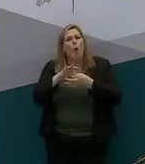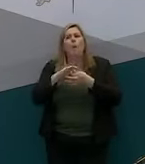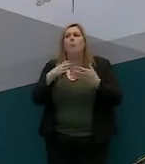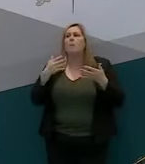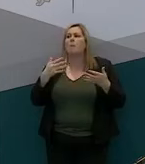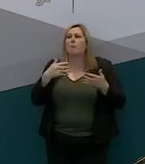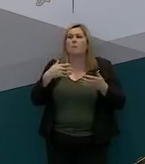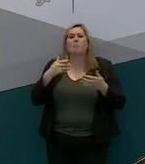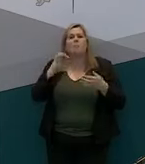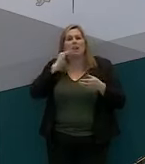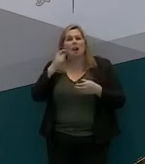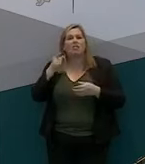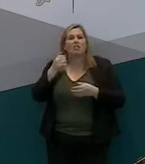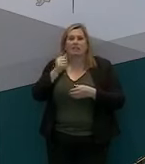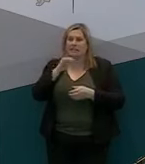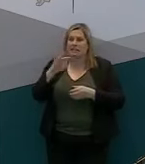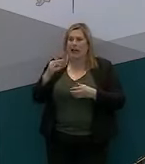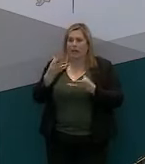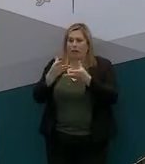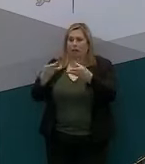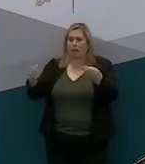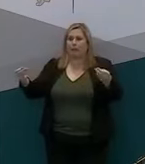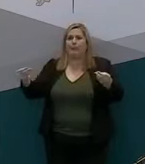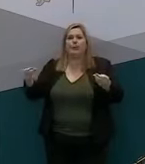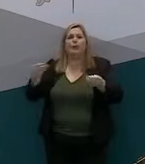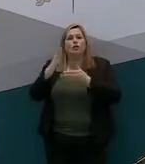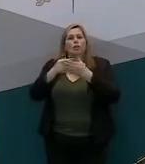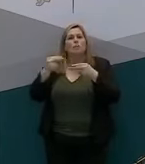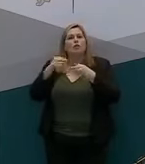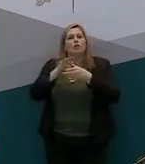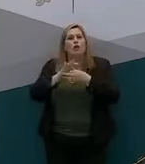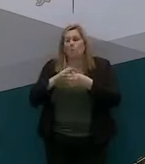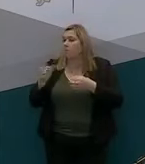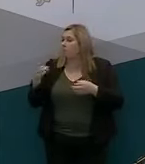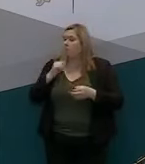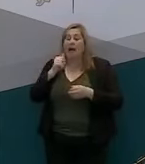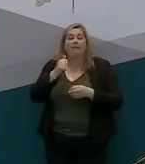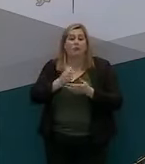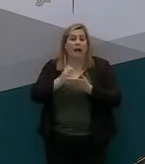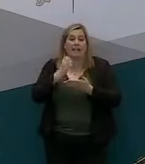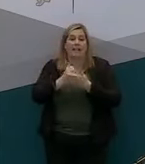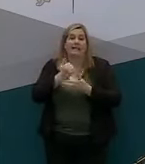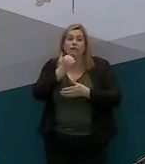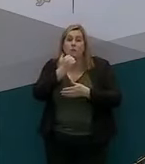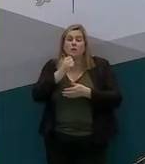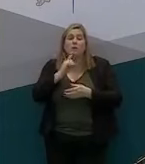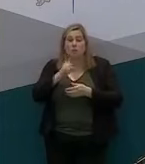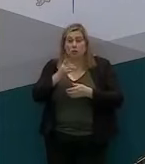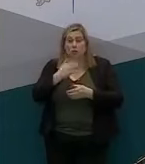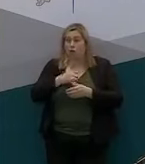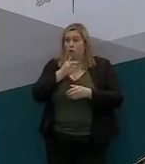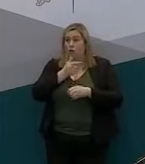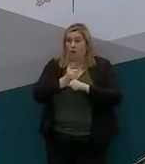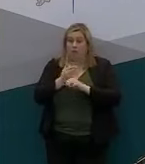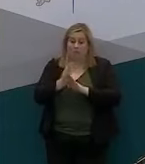struggling staff-wise because of people self-isolating? Or I haven't got exact figures on you, except to refer back to my previous answer that we want to,